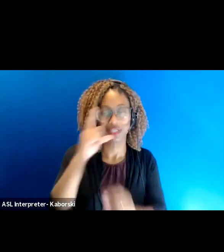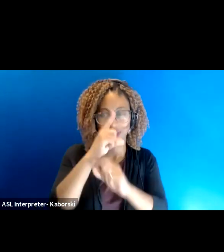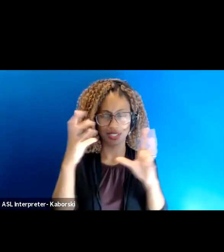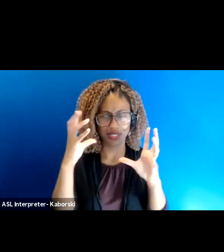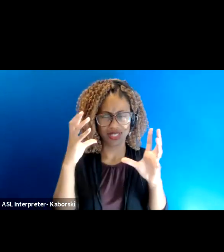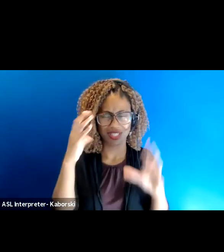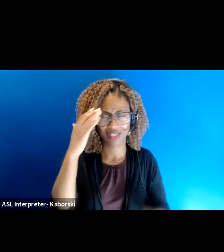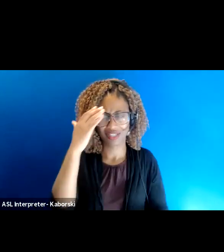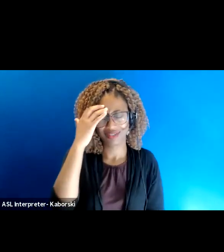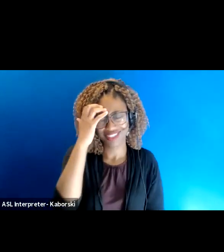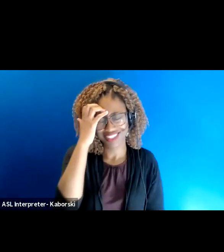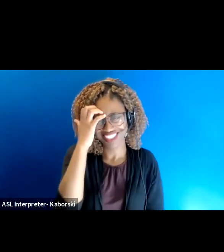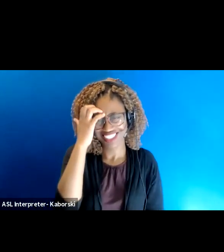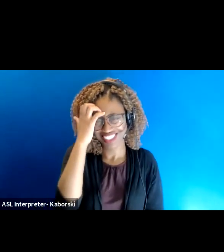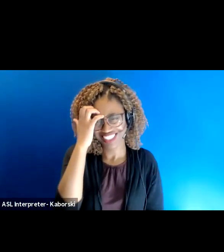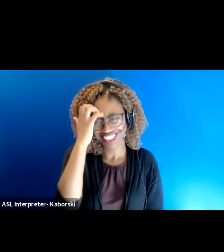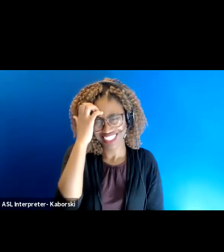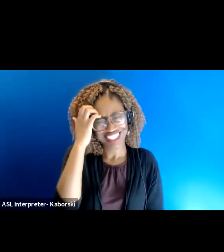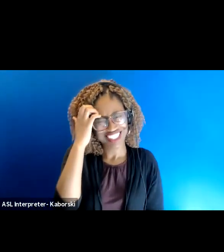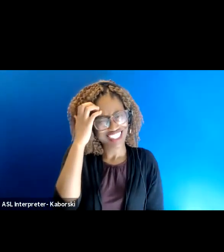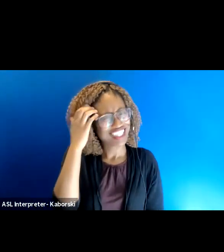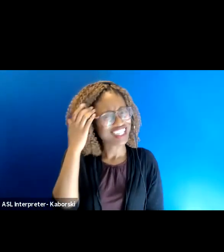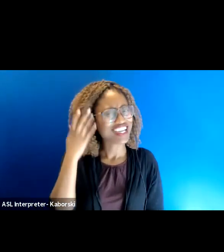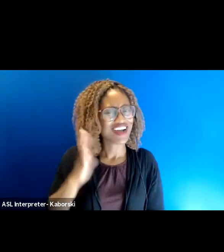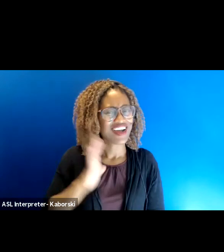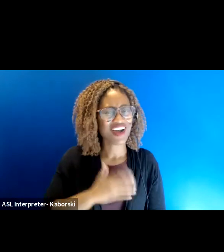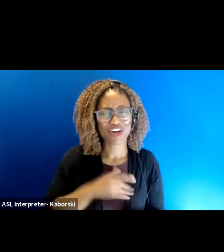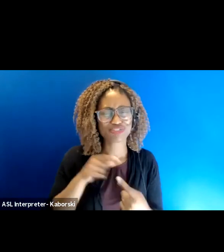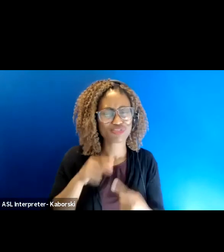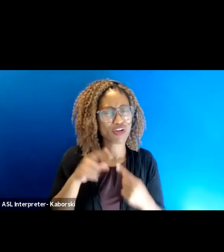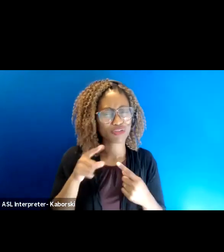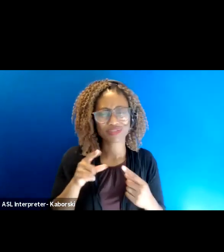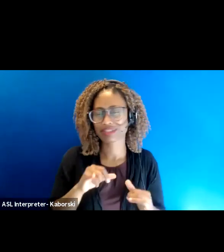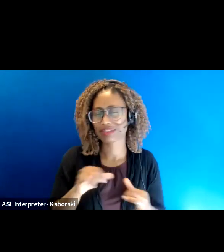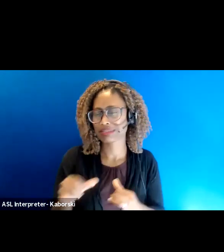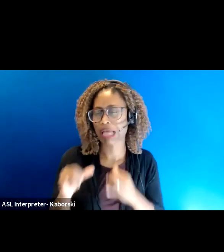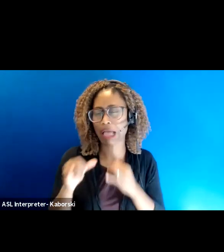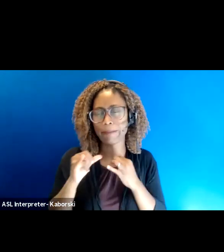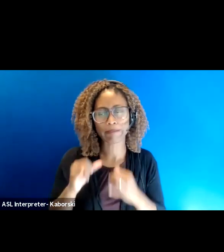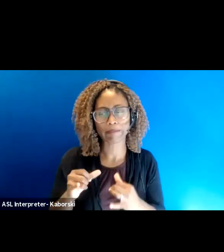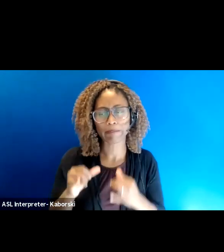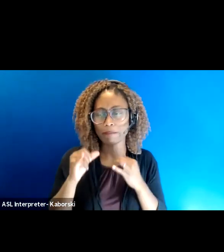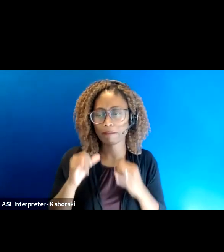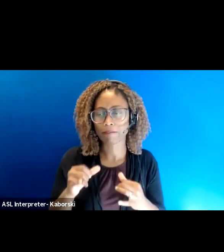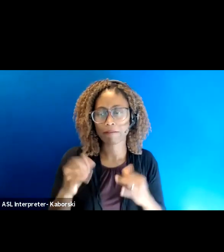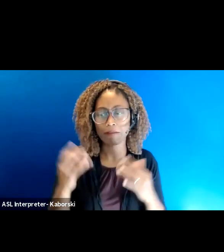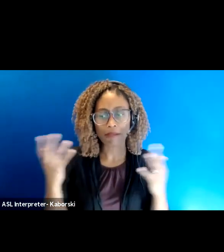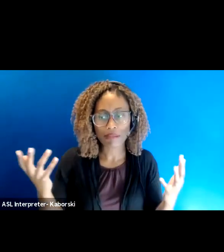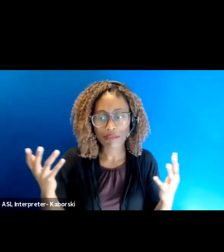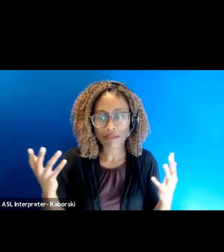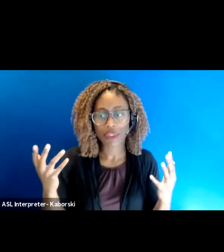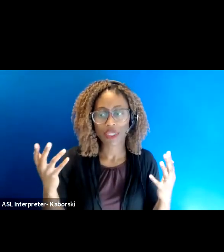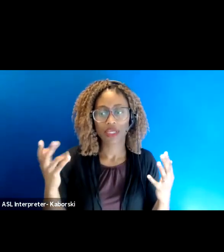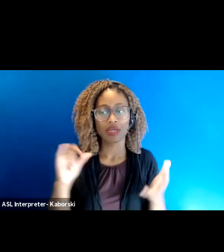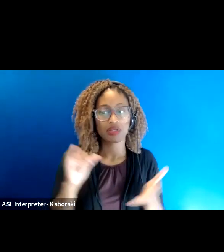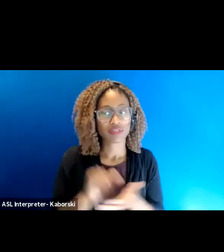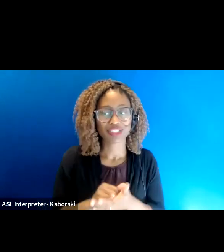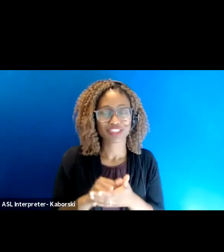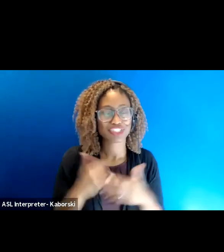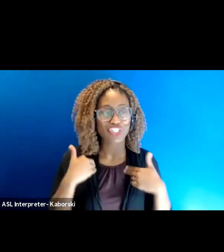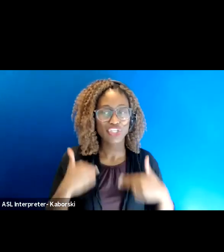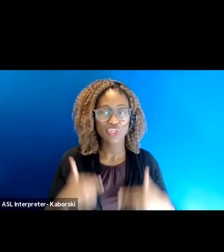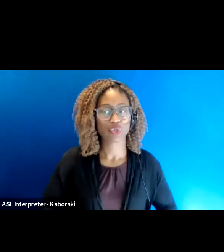know, our struggles are the same. It's a human struggle. It's for equality, for equity.